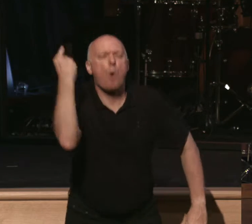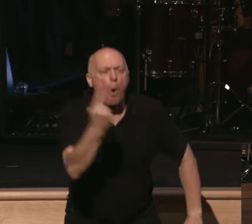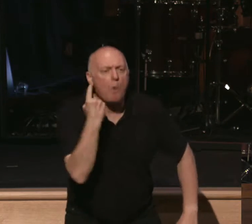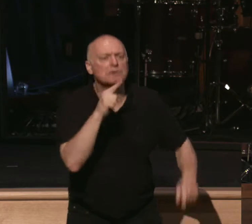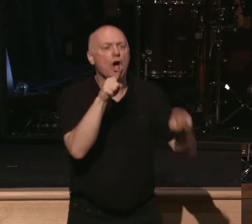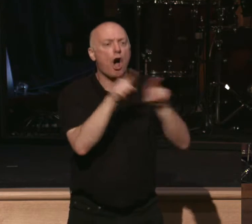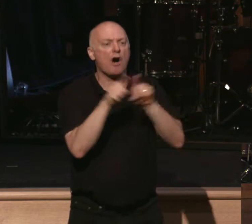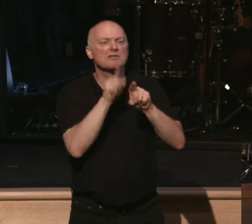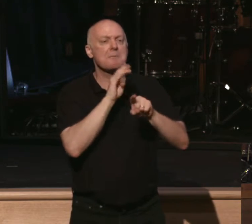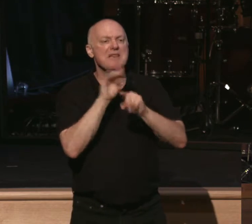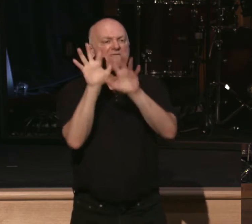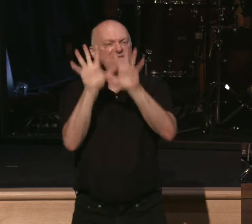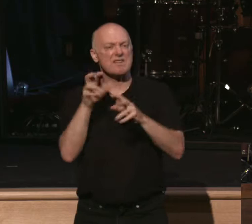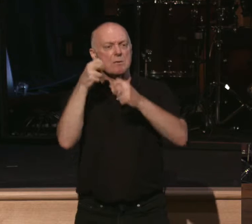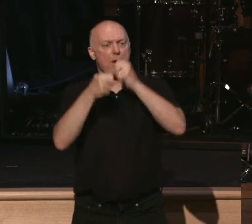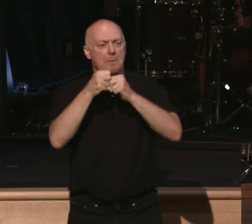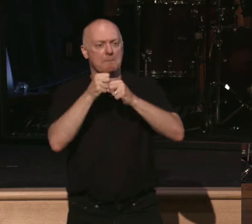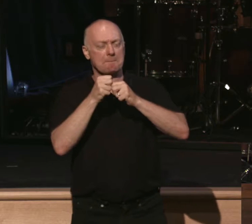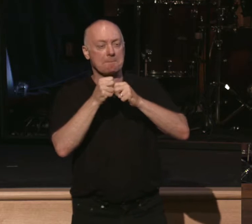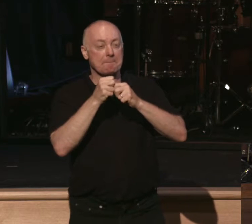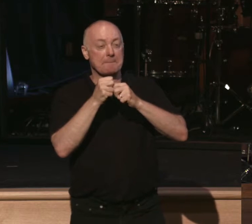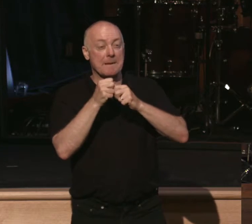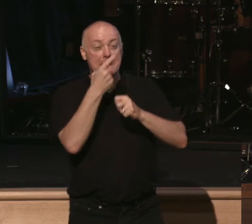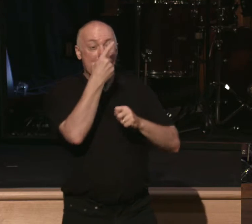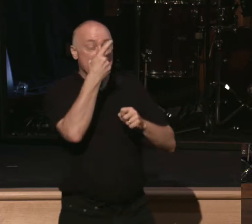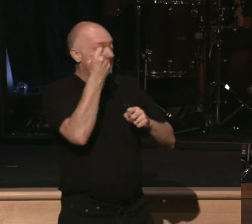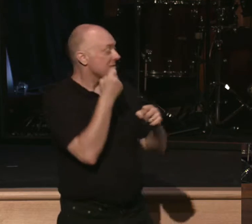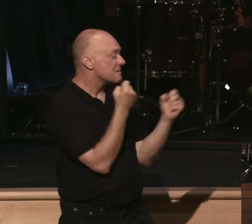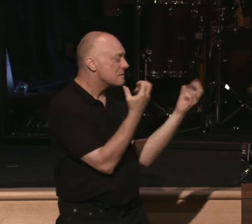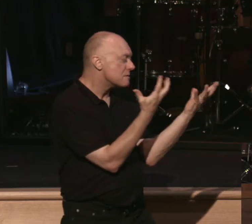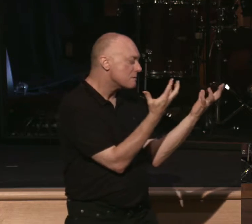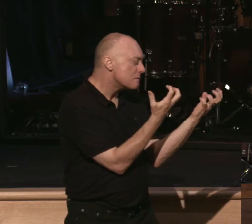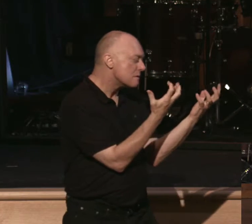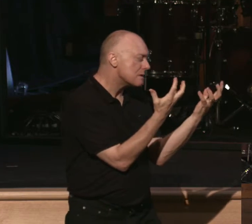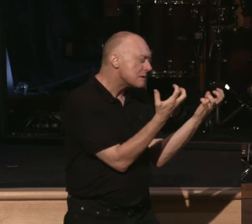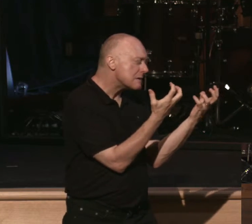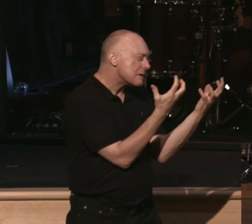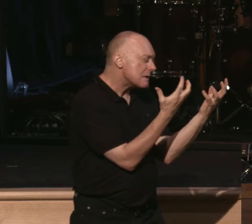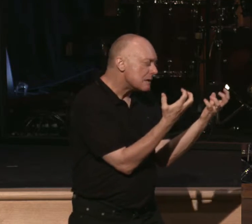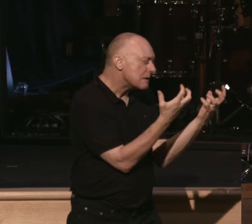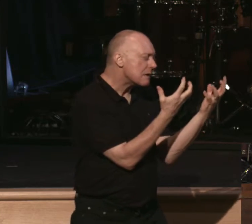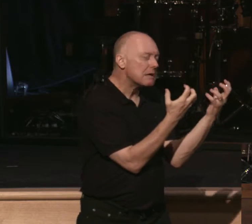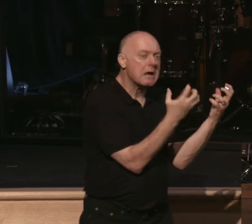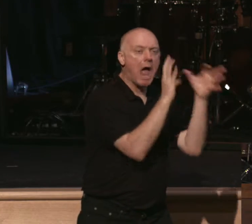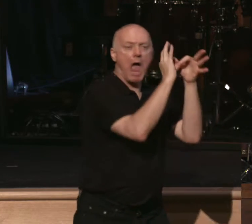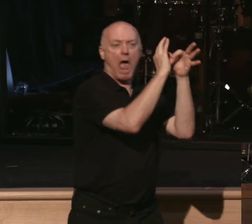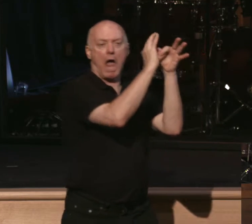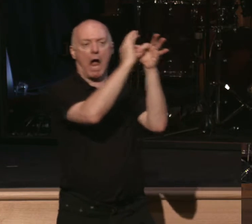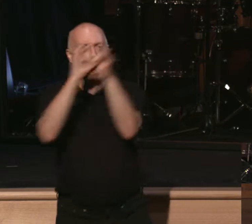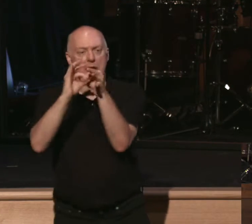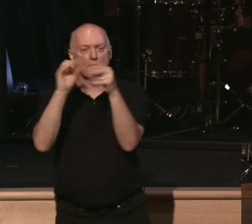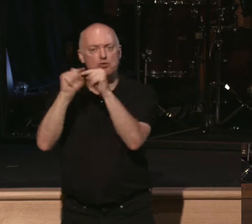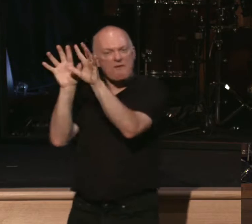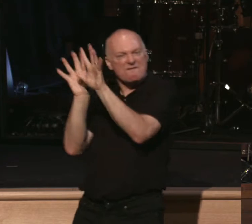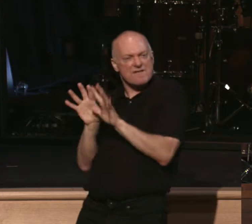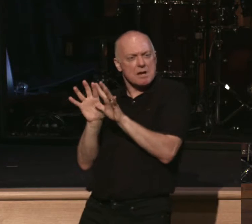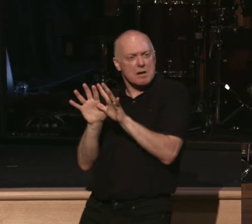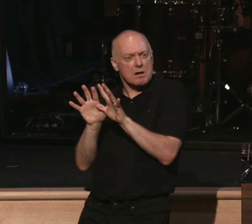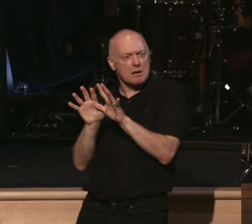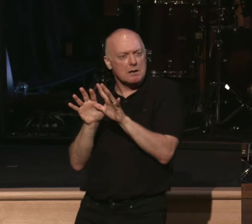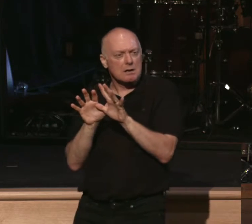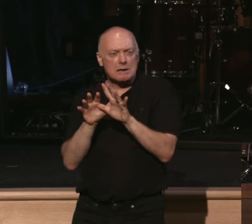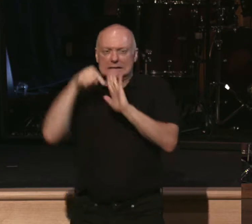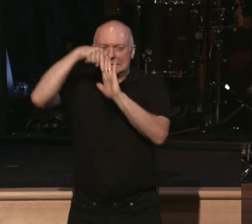also be a fear problem. Because lust and fear is intimately connected. There's a deep